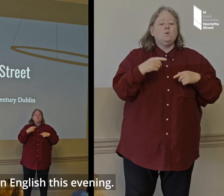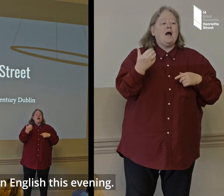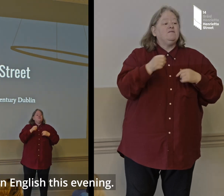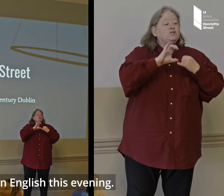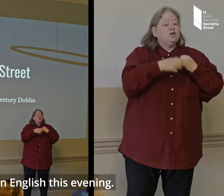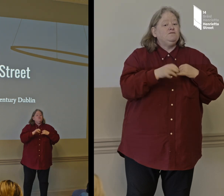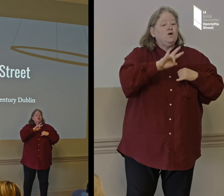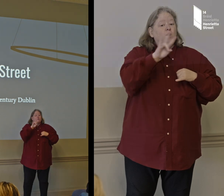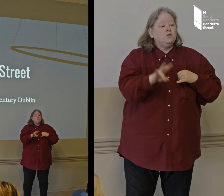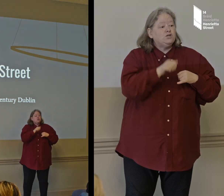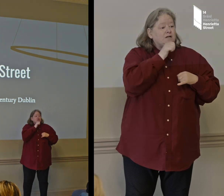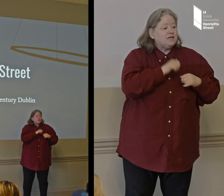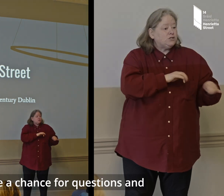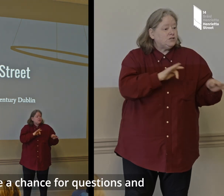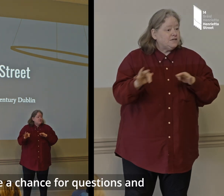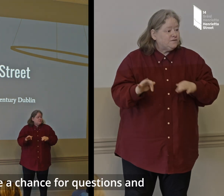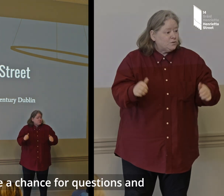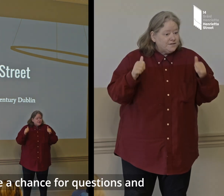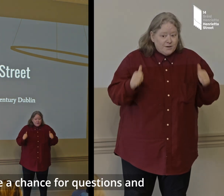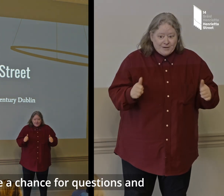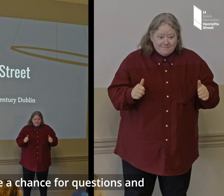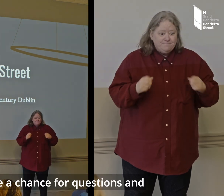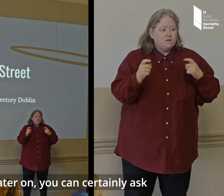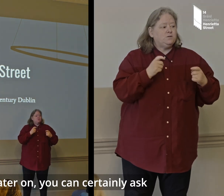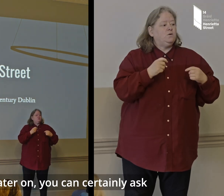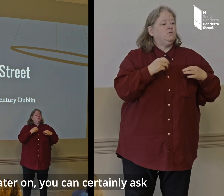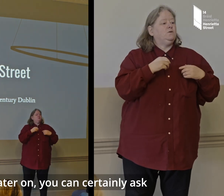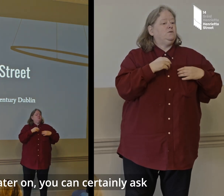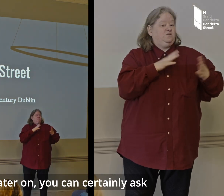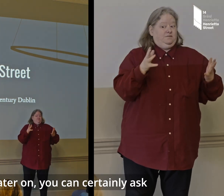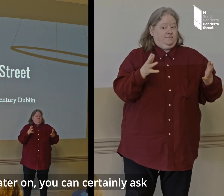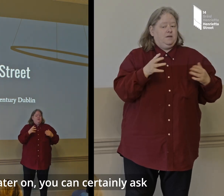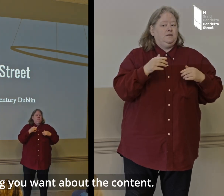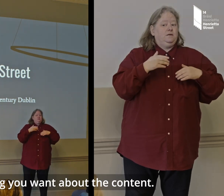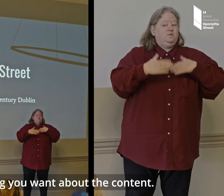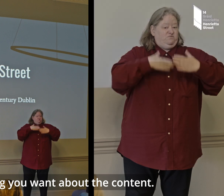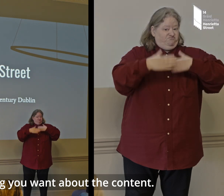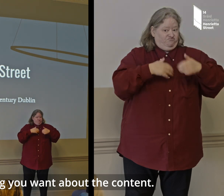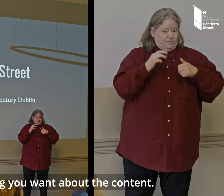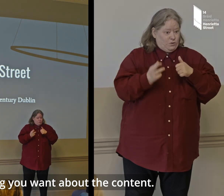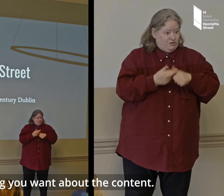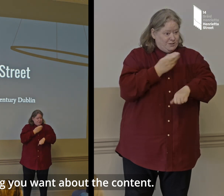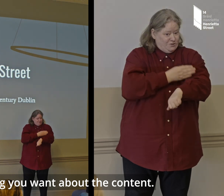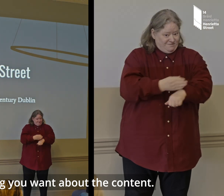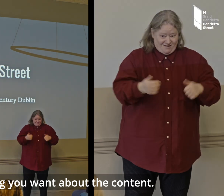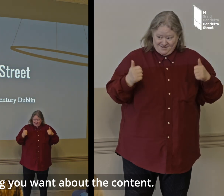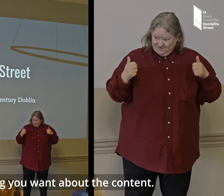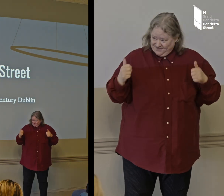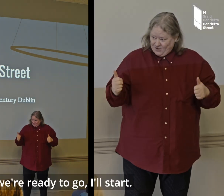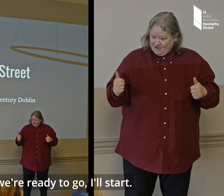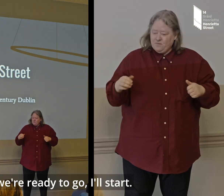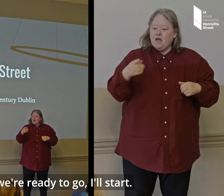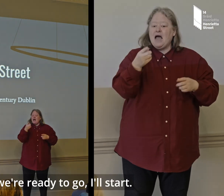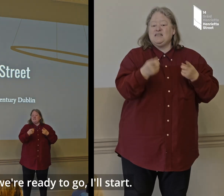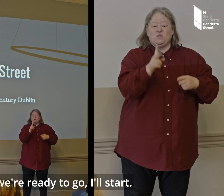plain English this evening. If we have a chance for questions and answers later on, you can certainly ask me anything you want about the content.